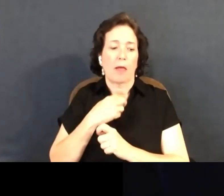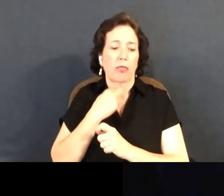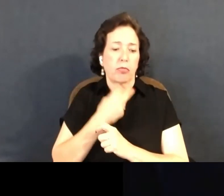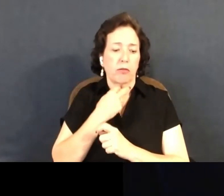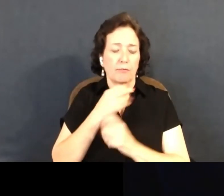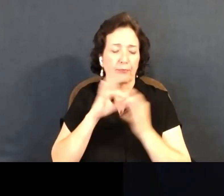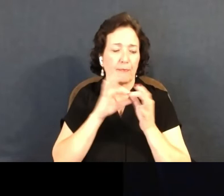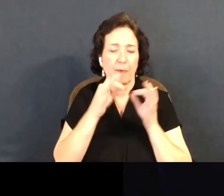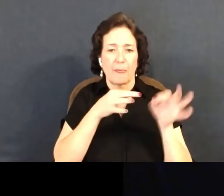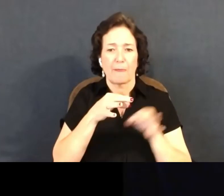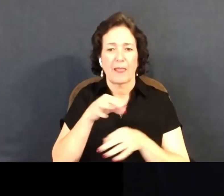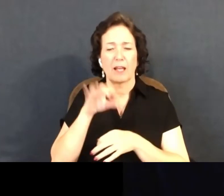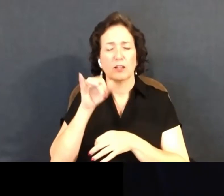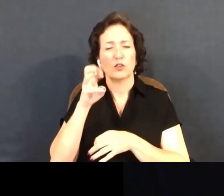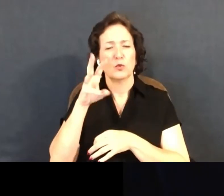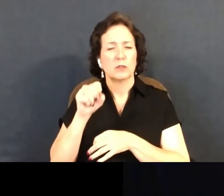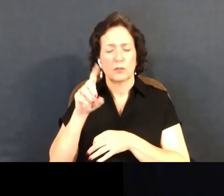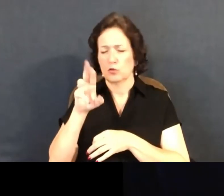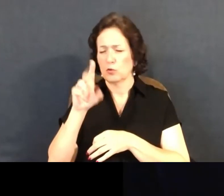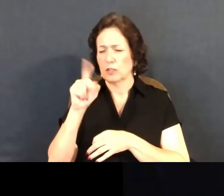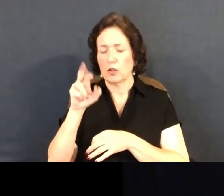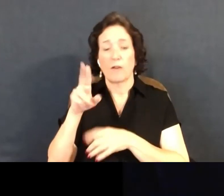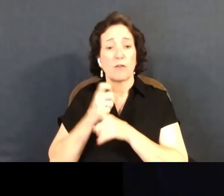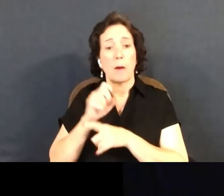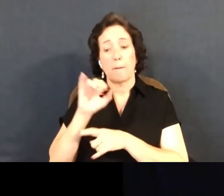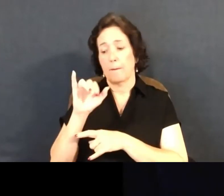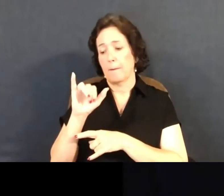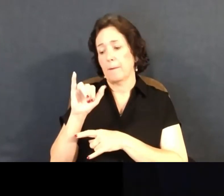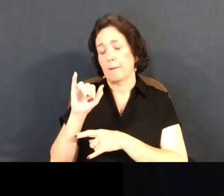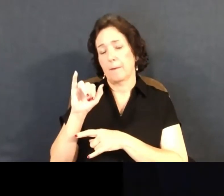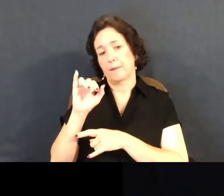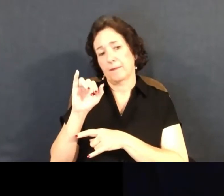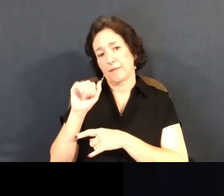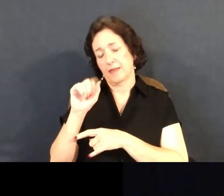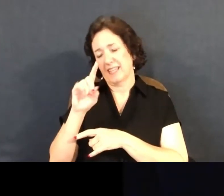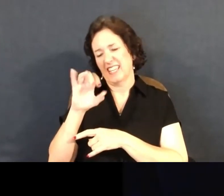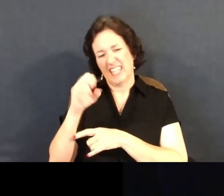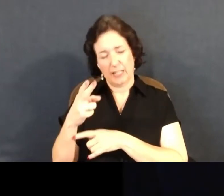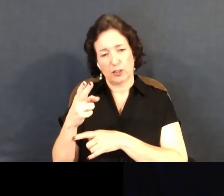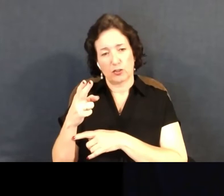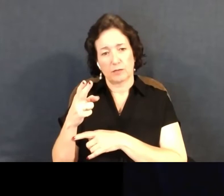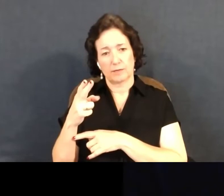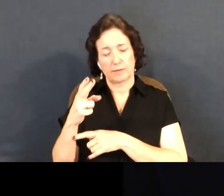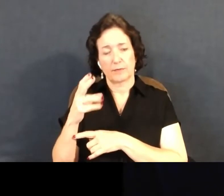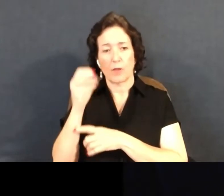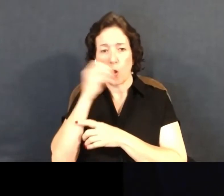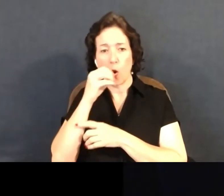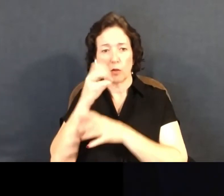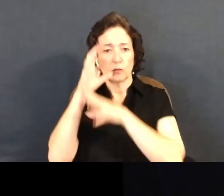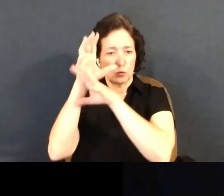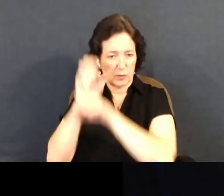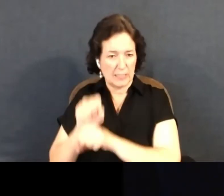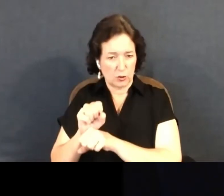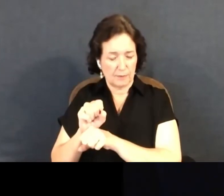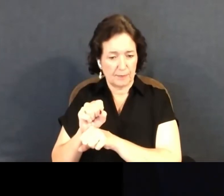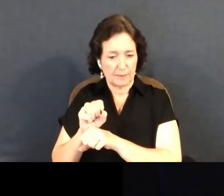Jewish Drutzala from the Yiddish oral tradition. We are blessed indeed. Not everyone gets